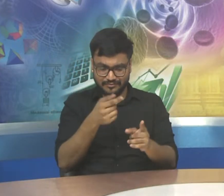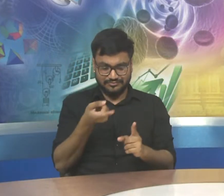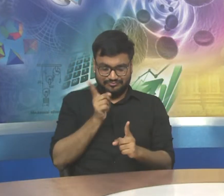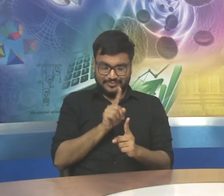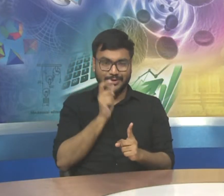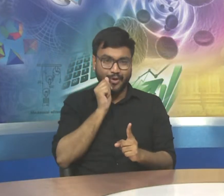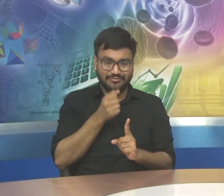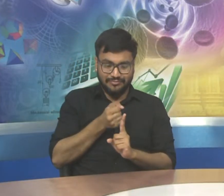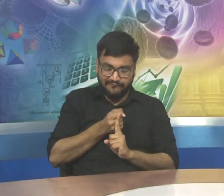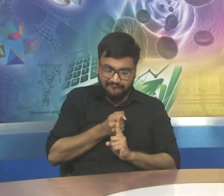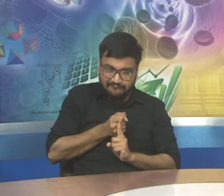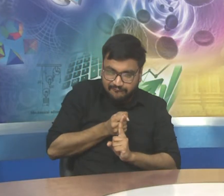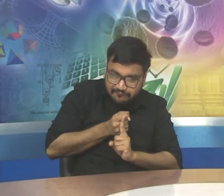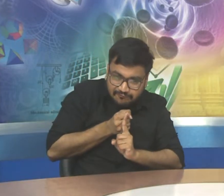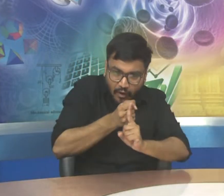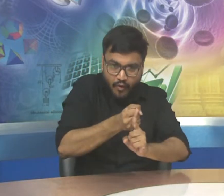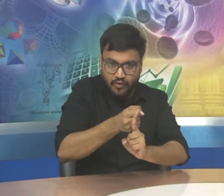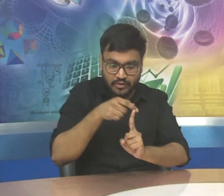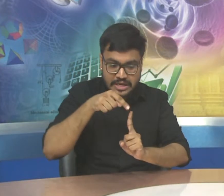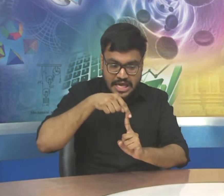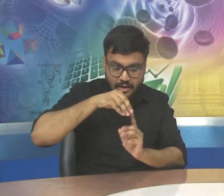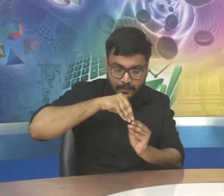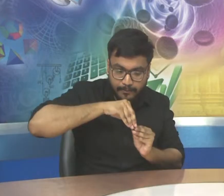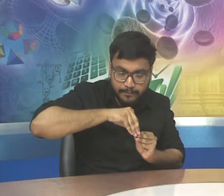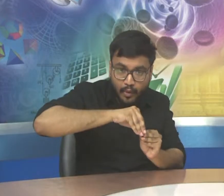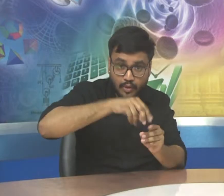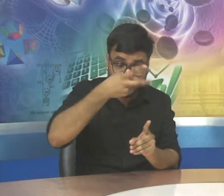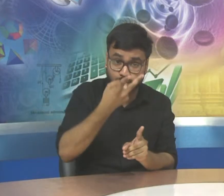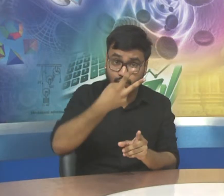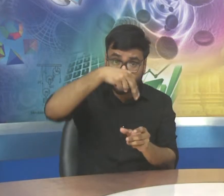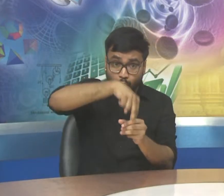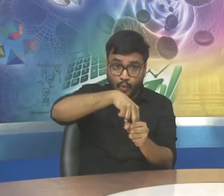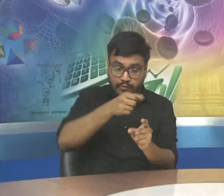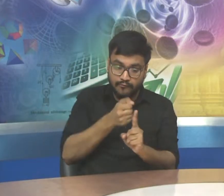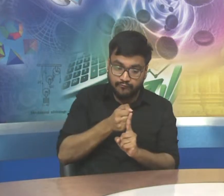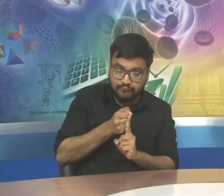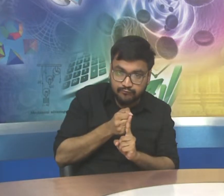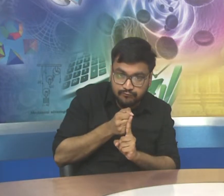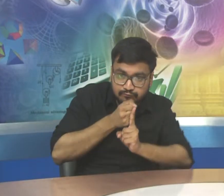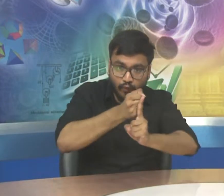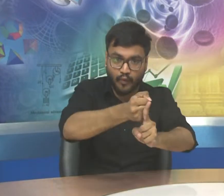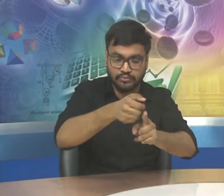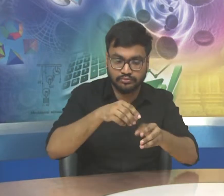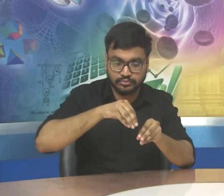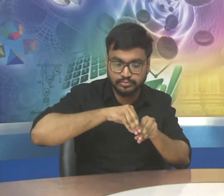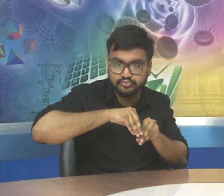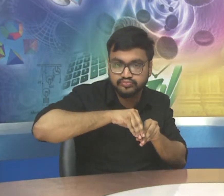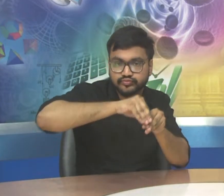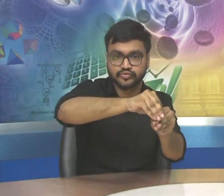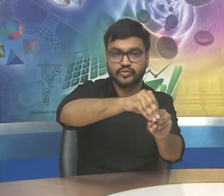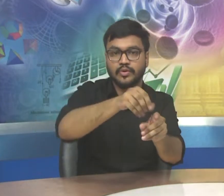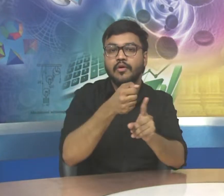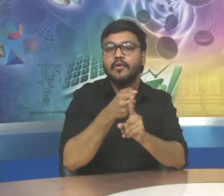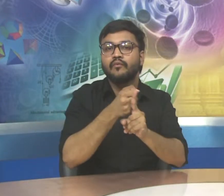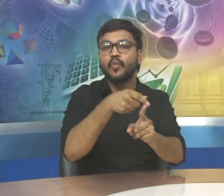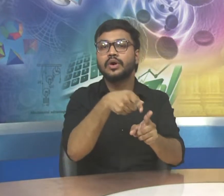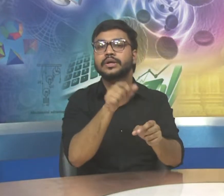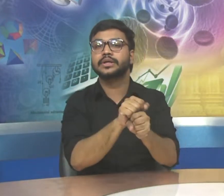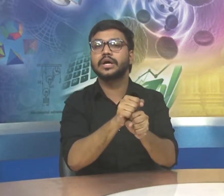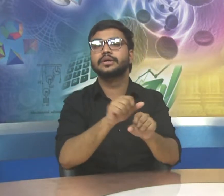For example, there is a boy pushing a box, so the force he is using and